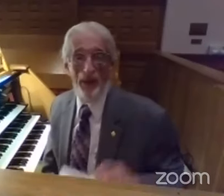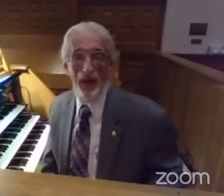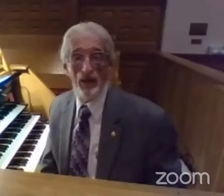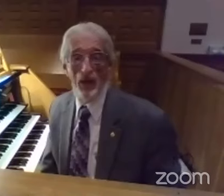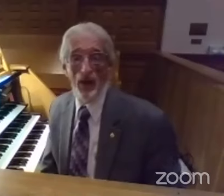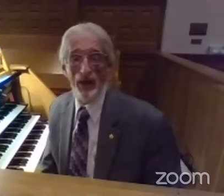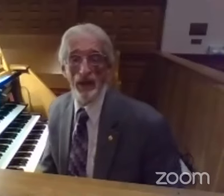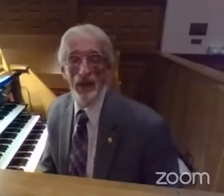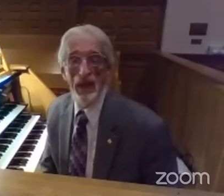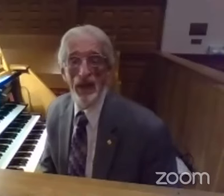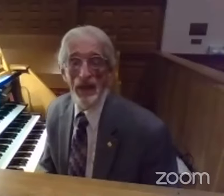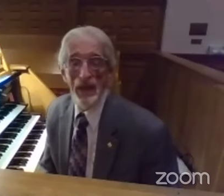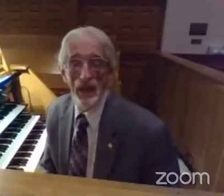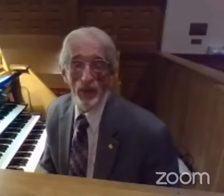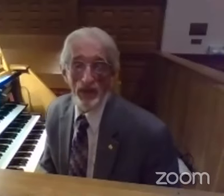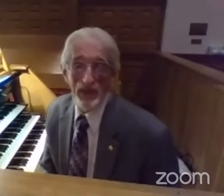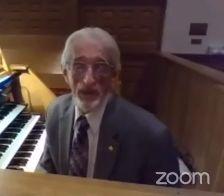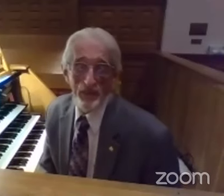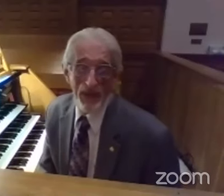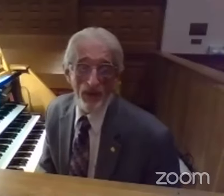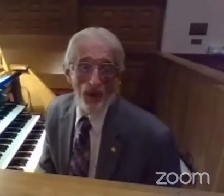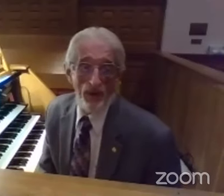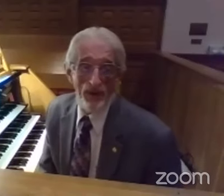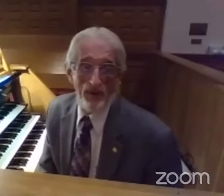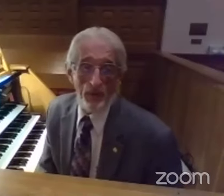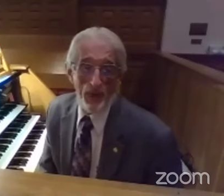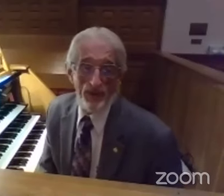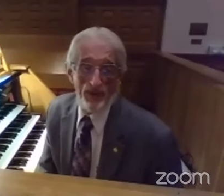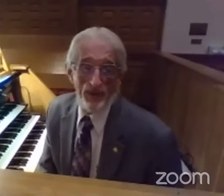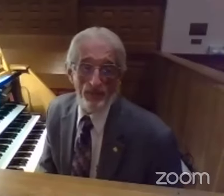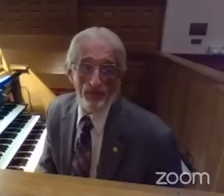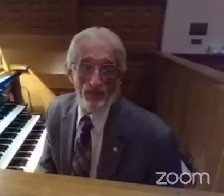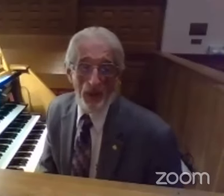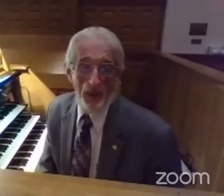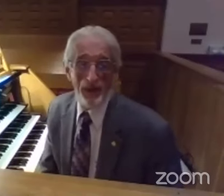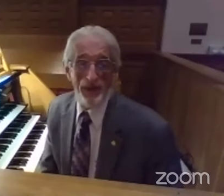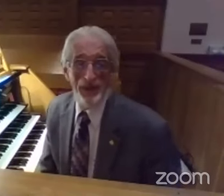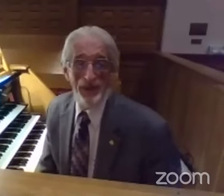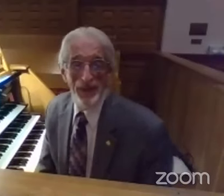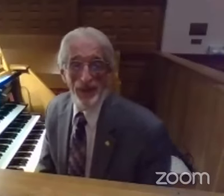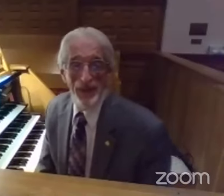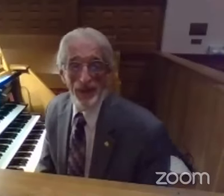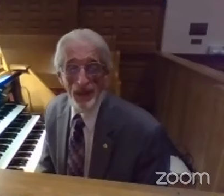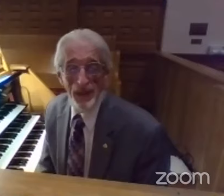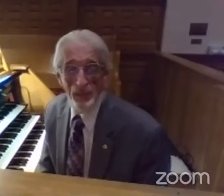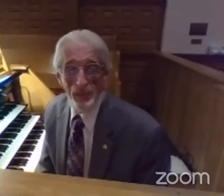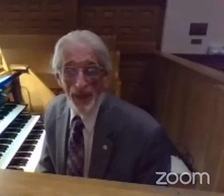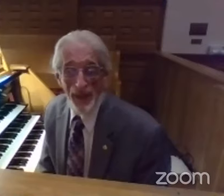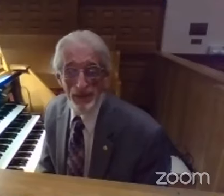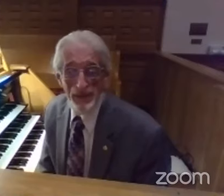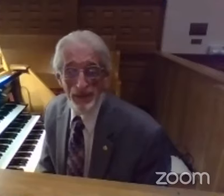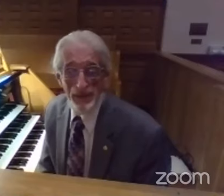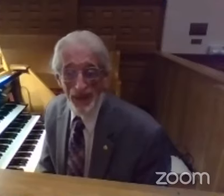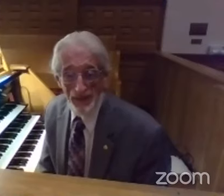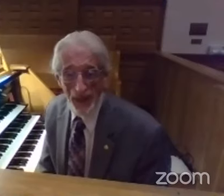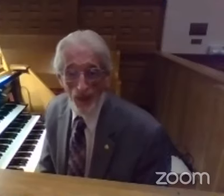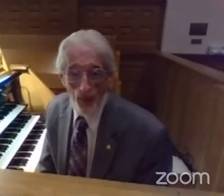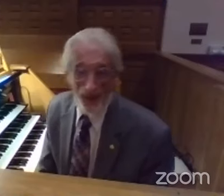Jeremiah Clark, which is best known as the Prince of Denmark, played at many, many weddings.